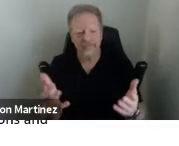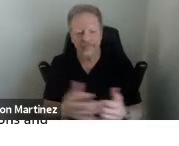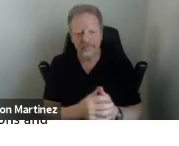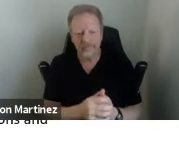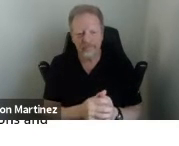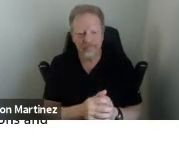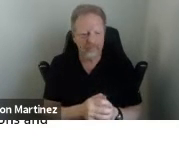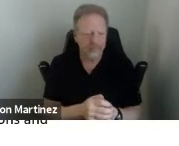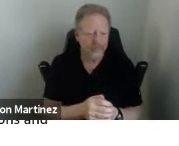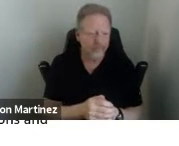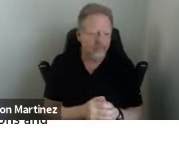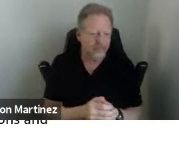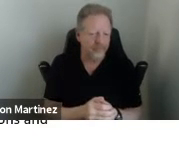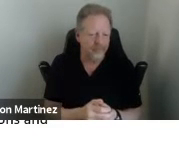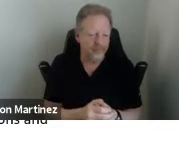short.